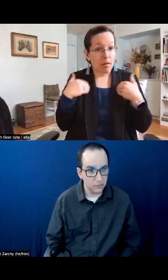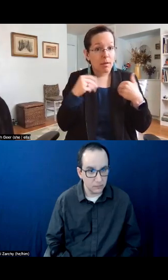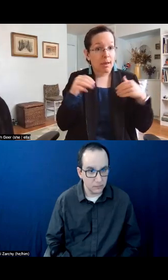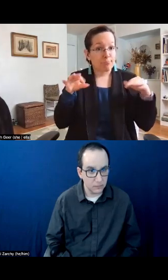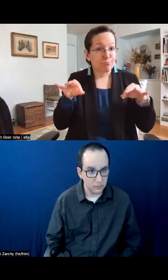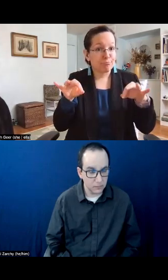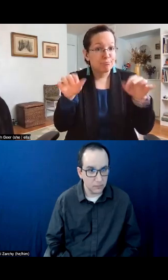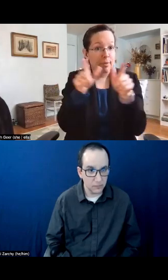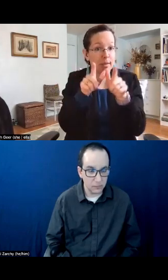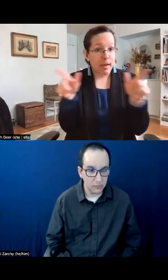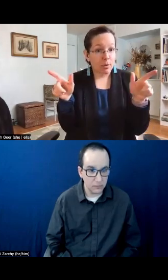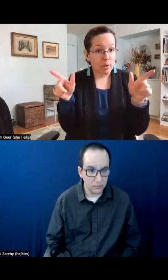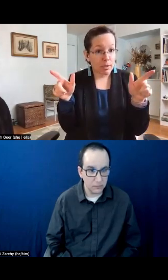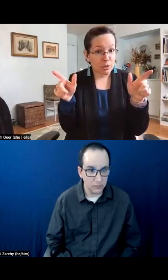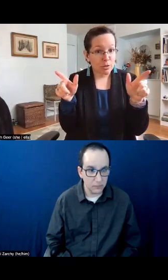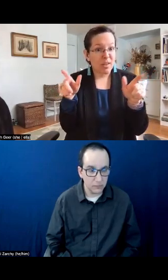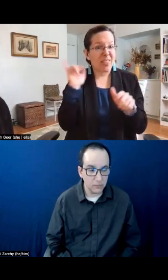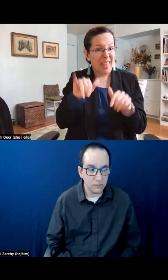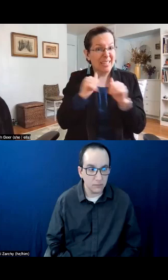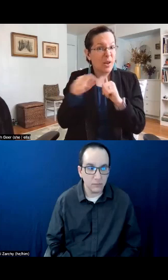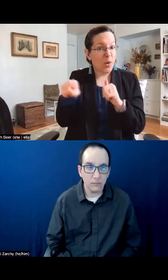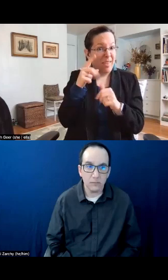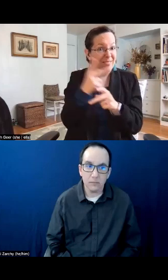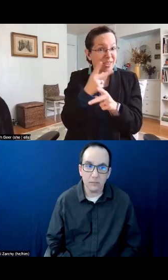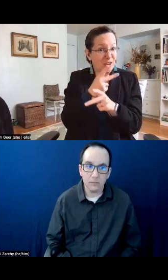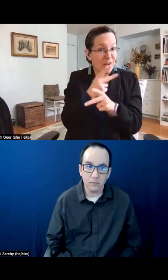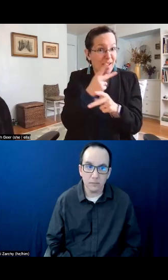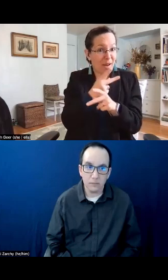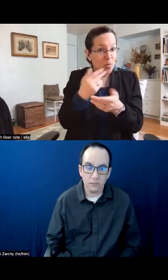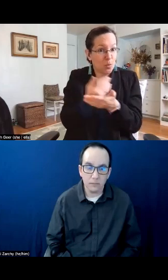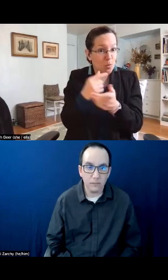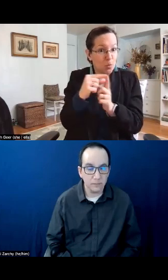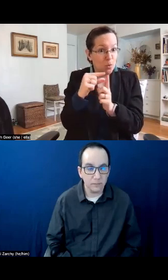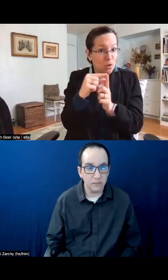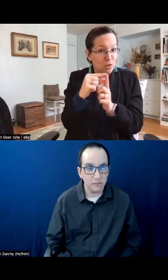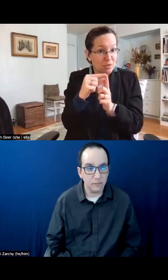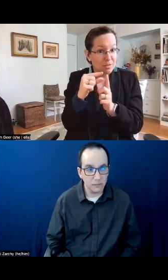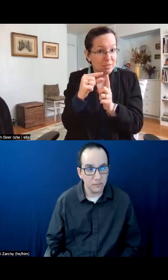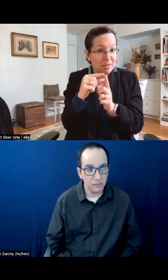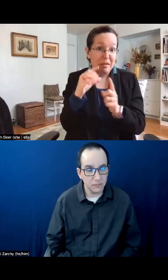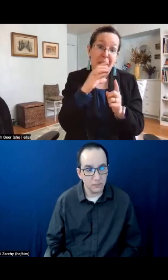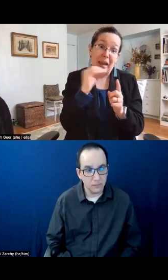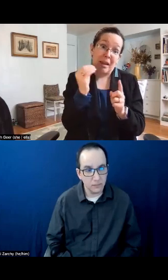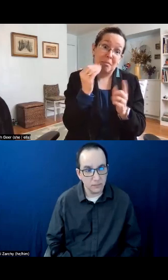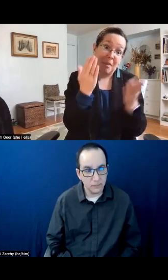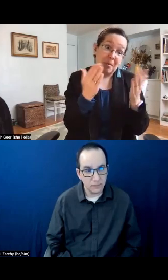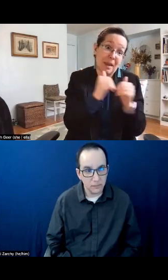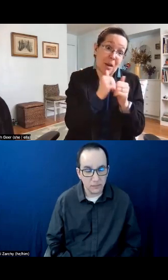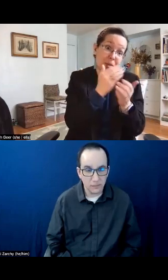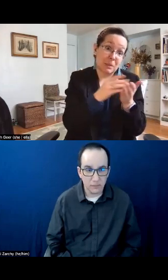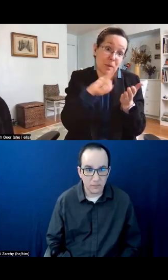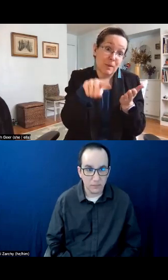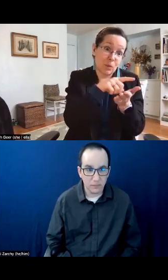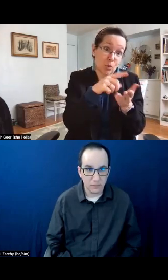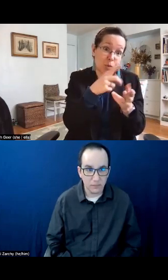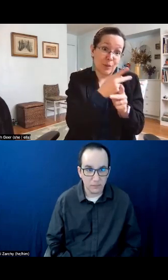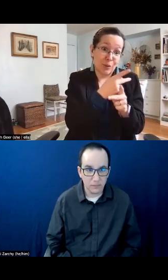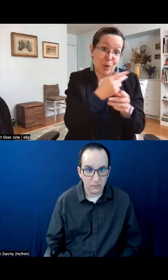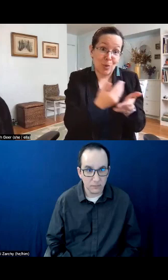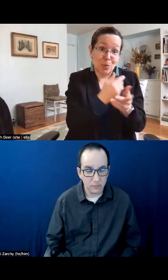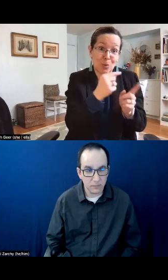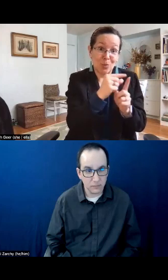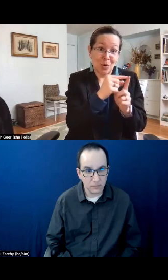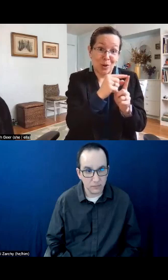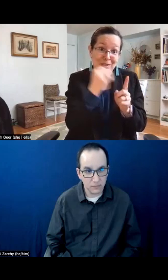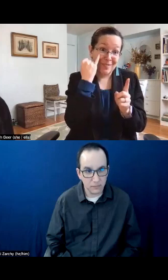such a way, it will mean the same. As babies are acquiring language, this is what they're deciphering. As they're adding new